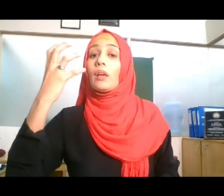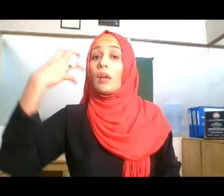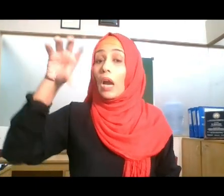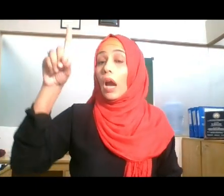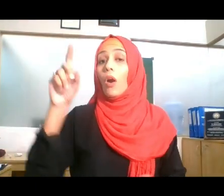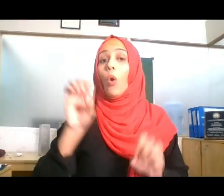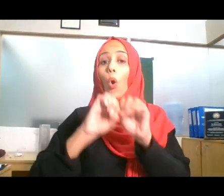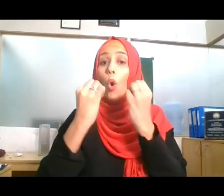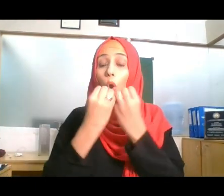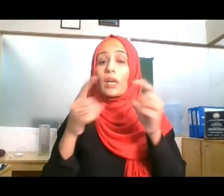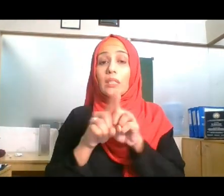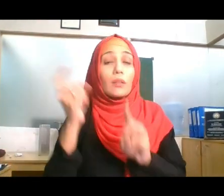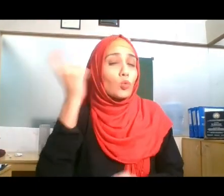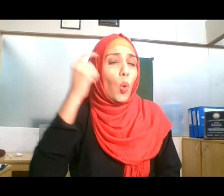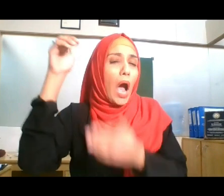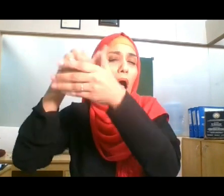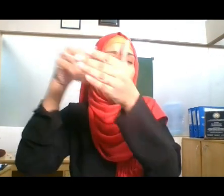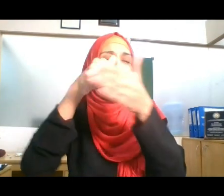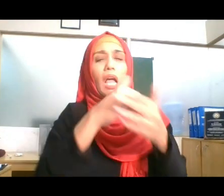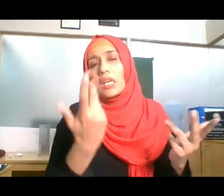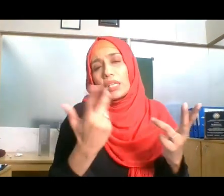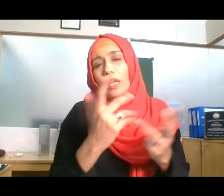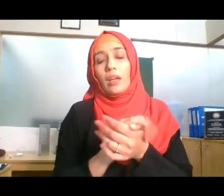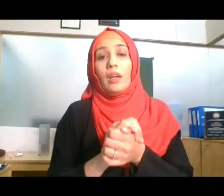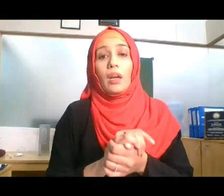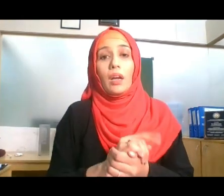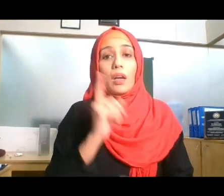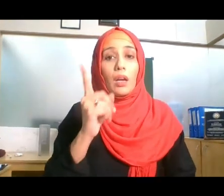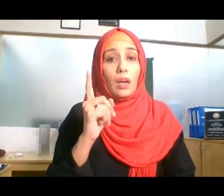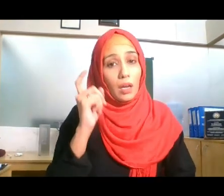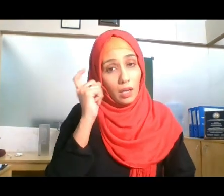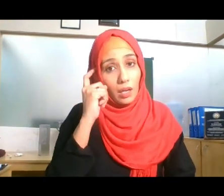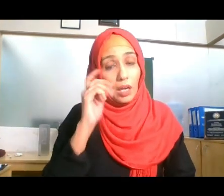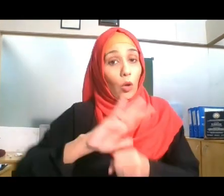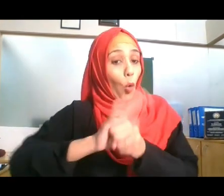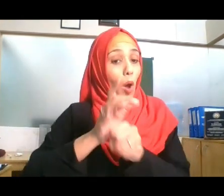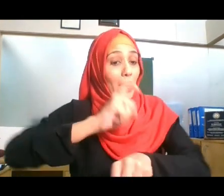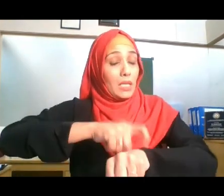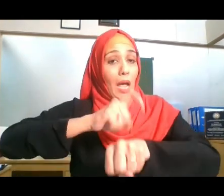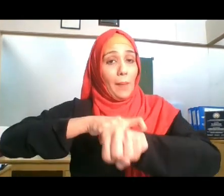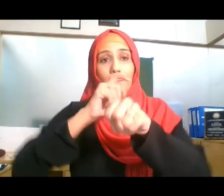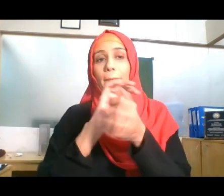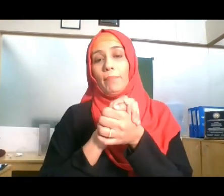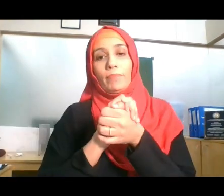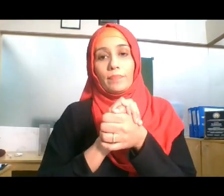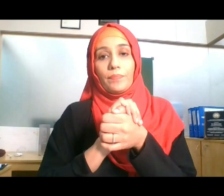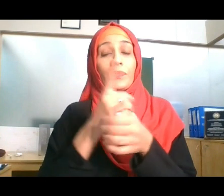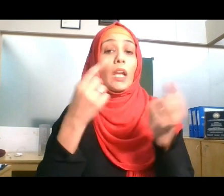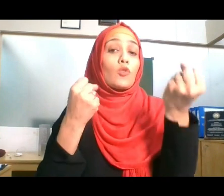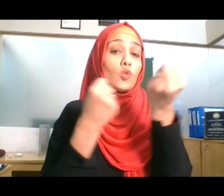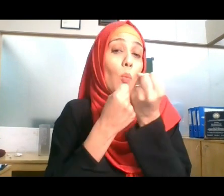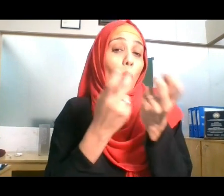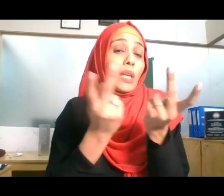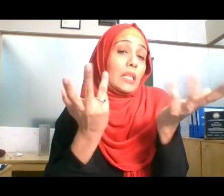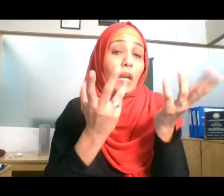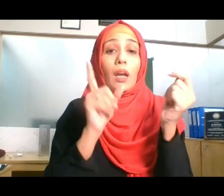about people with disabilities, particularly in a post-COVID world, and what kinds of support or interventions